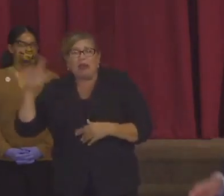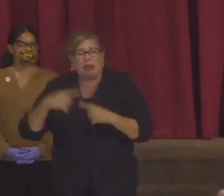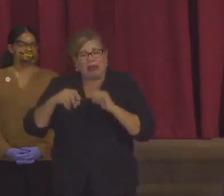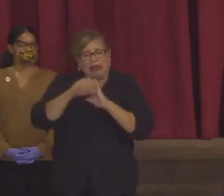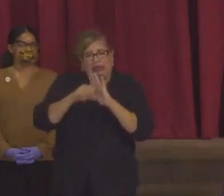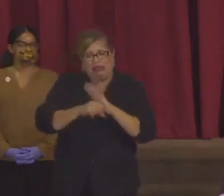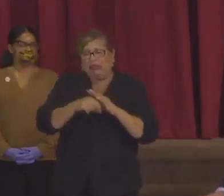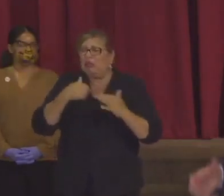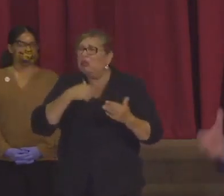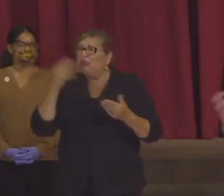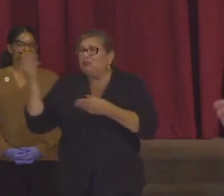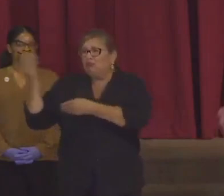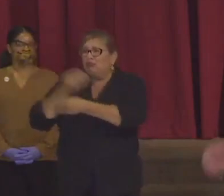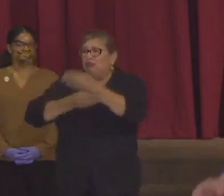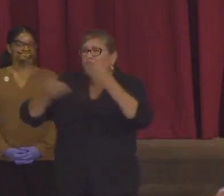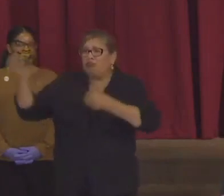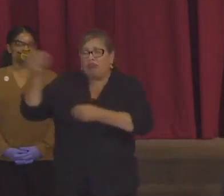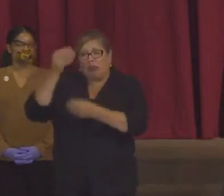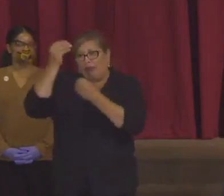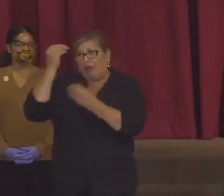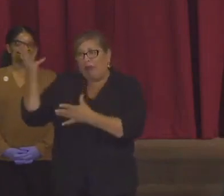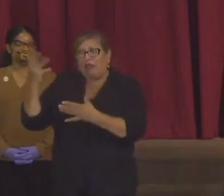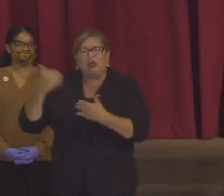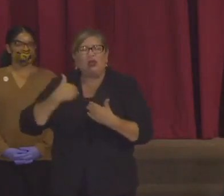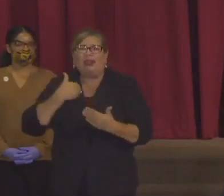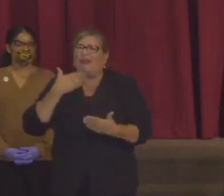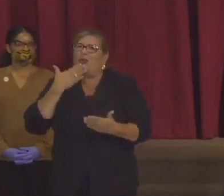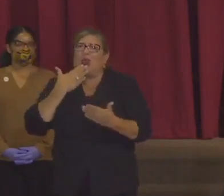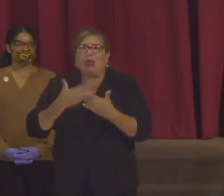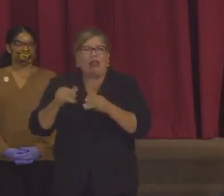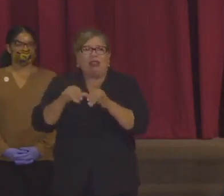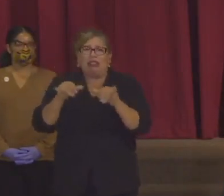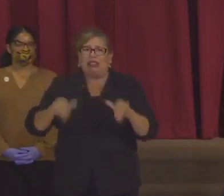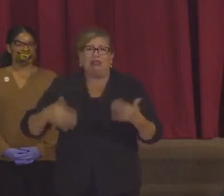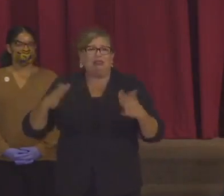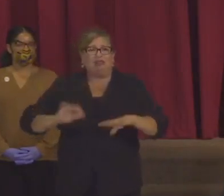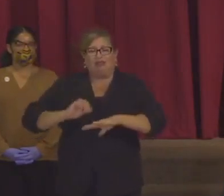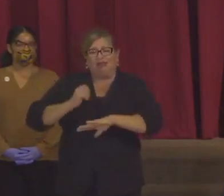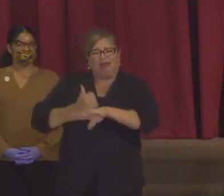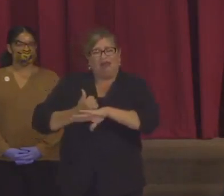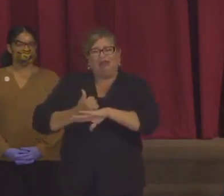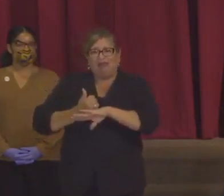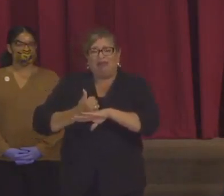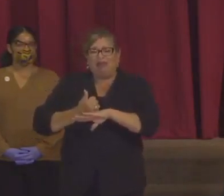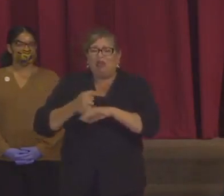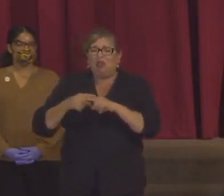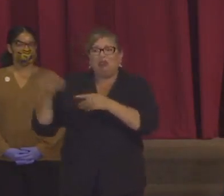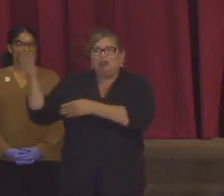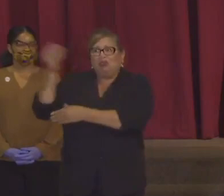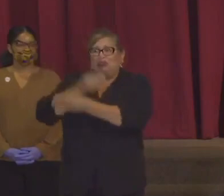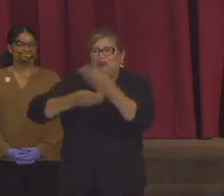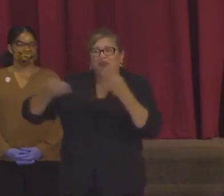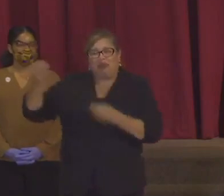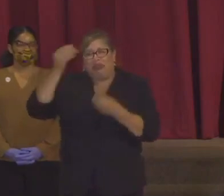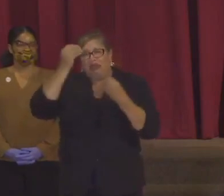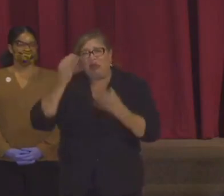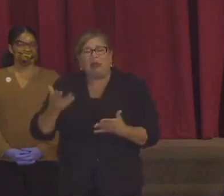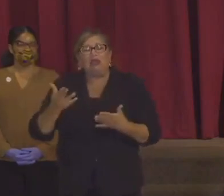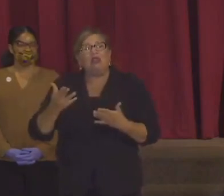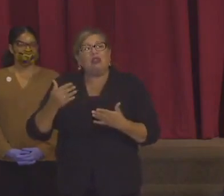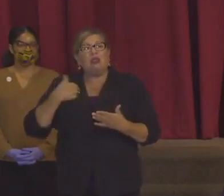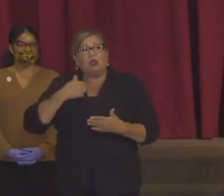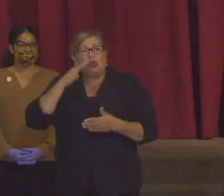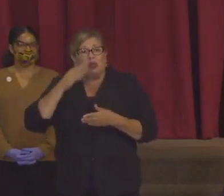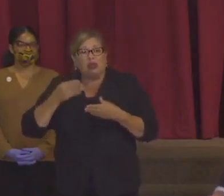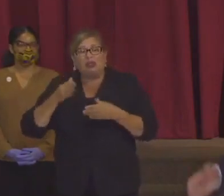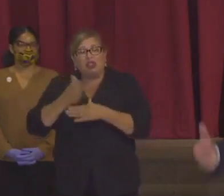then a very well-organized system that has existed for some time in this state where we share that in real